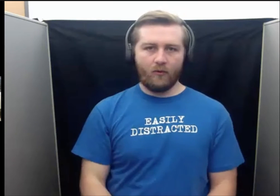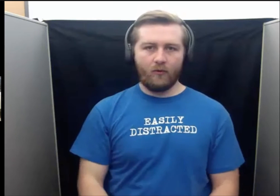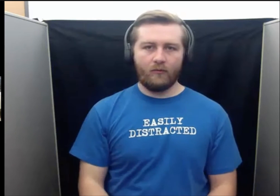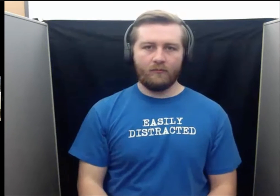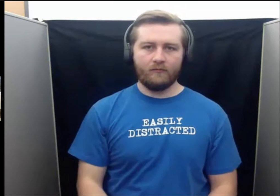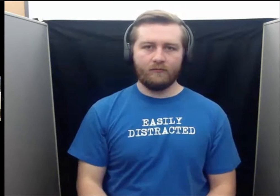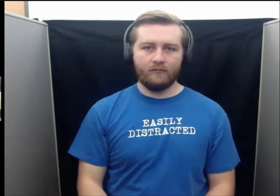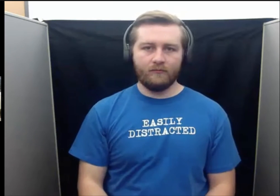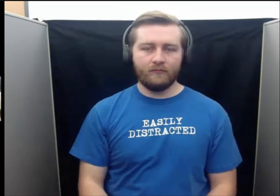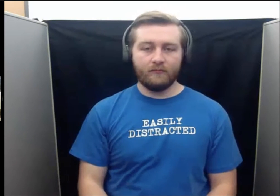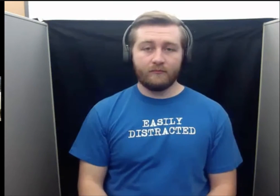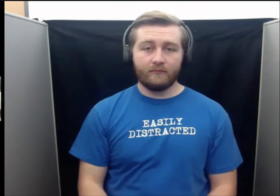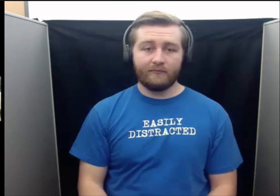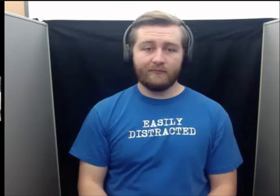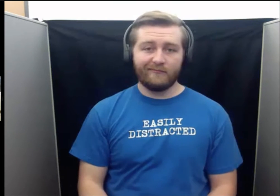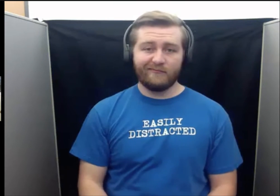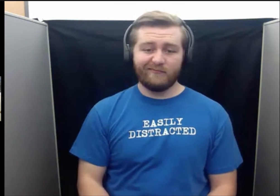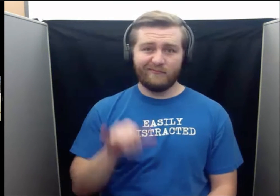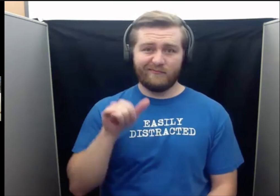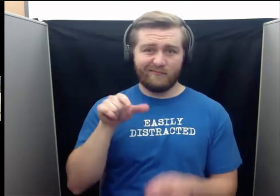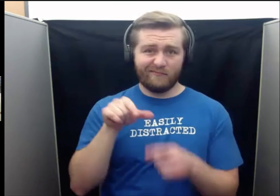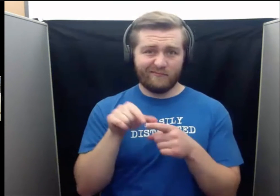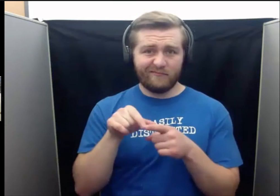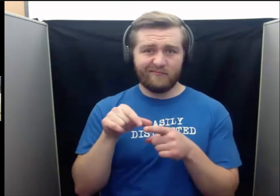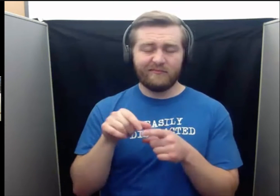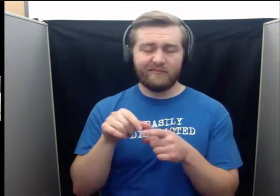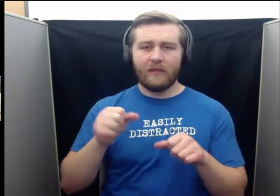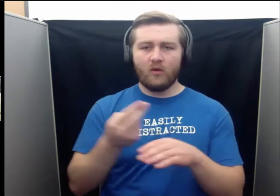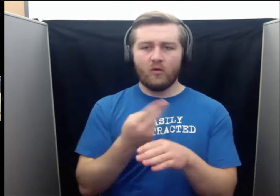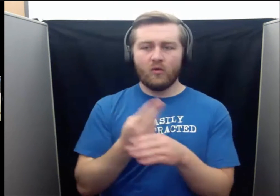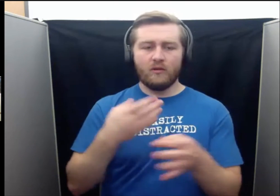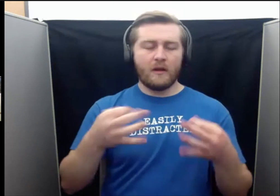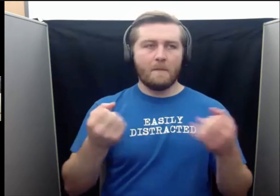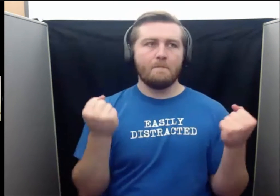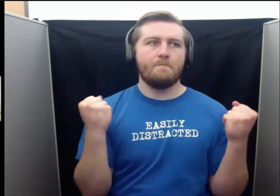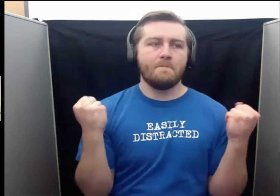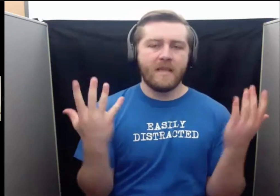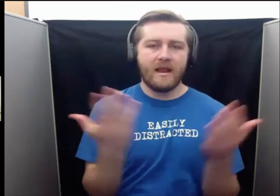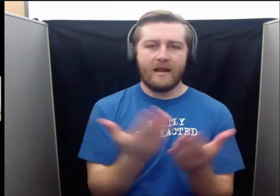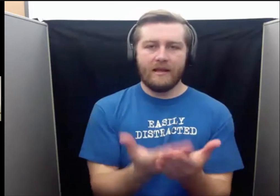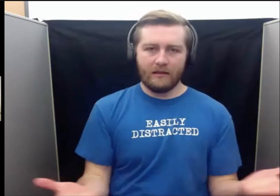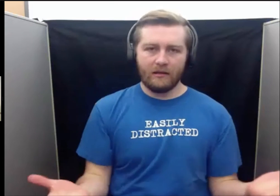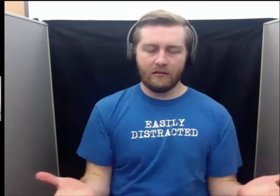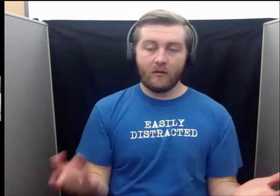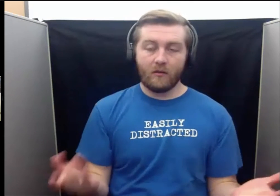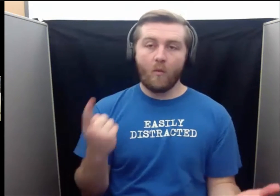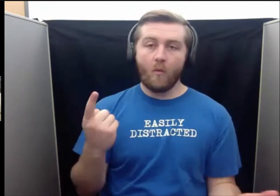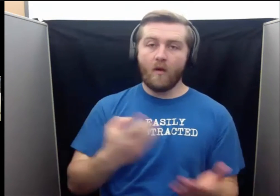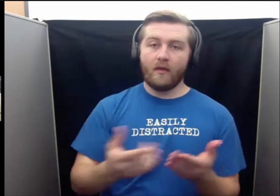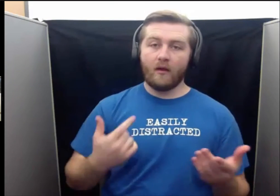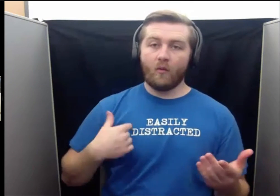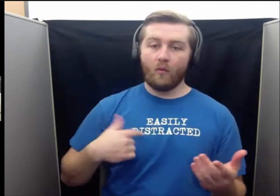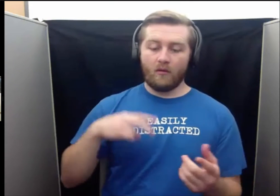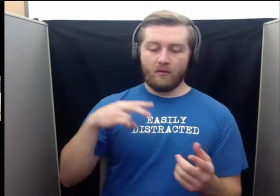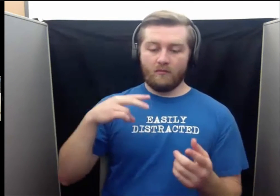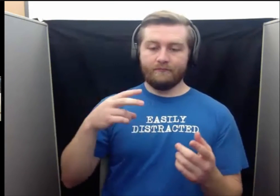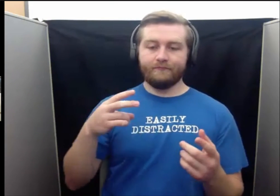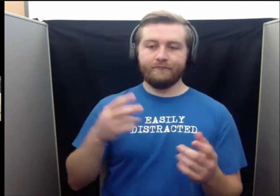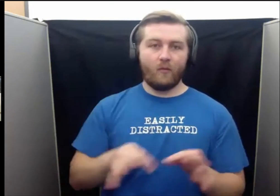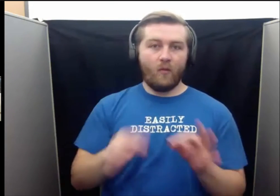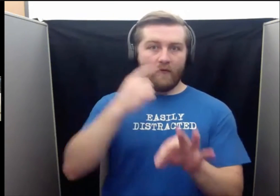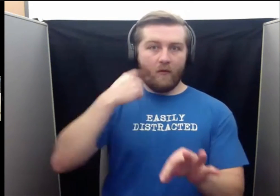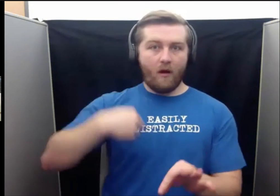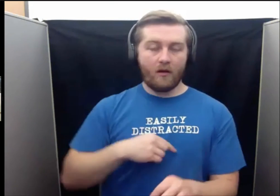This one, you can use saturated to describe a great deal of things. The one we're looking at is the atmosphere. The air in the